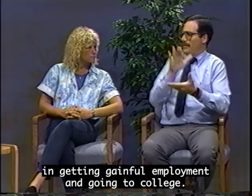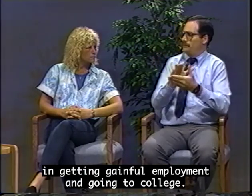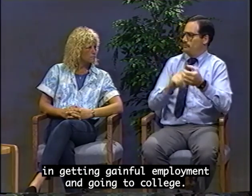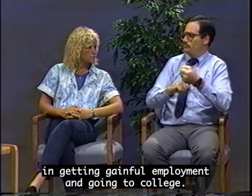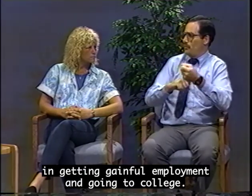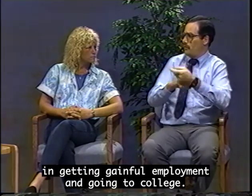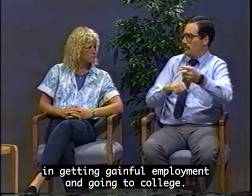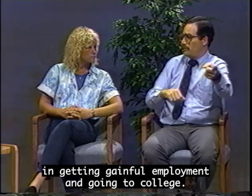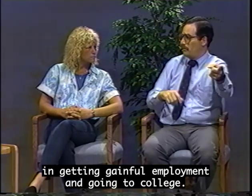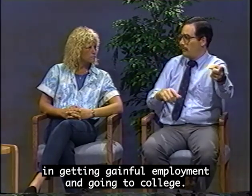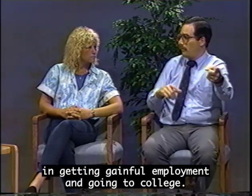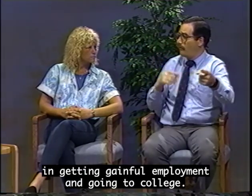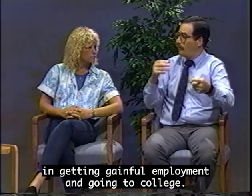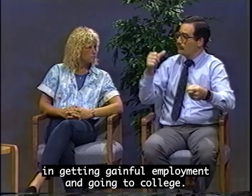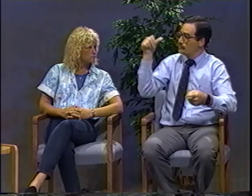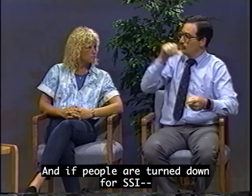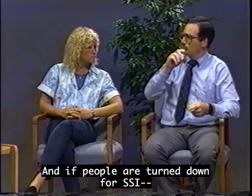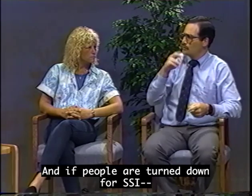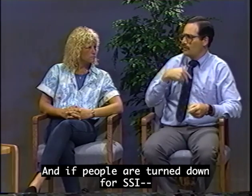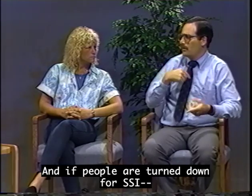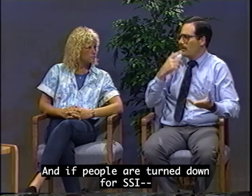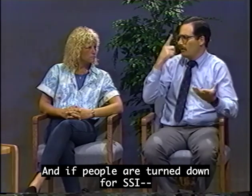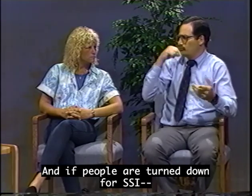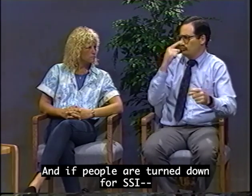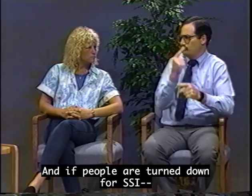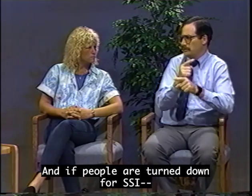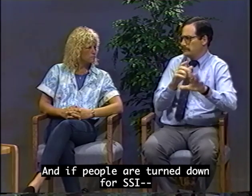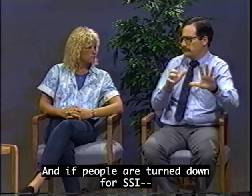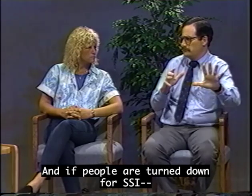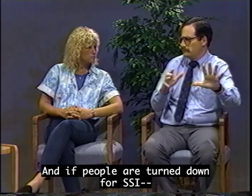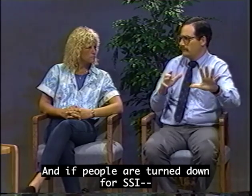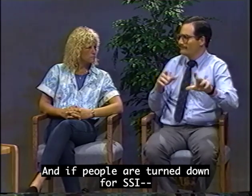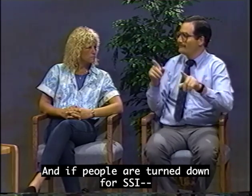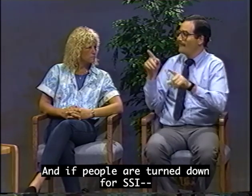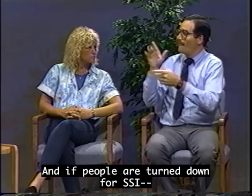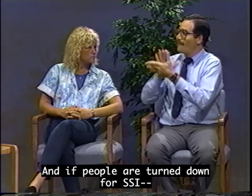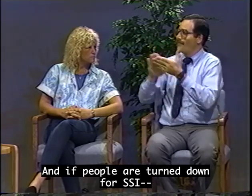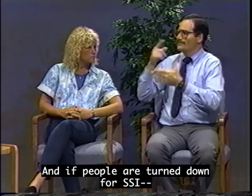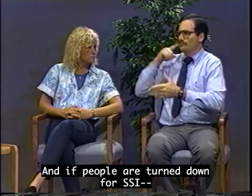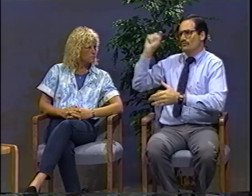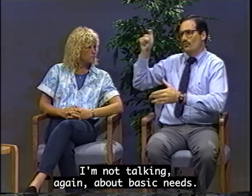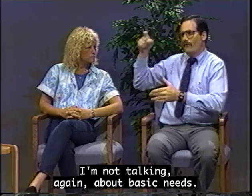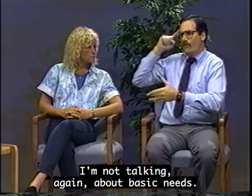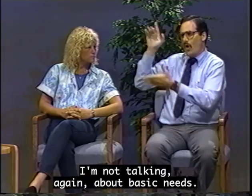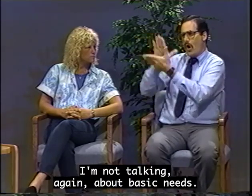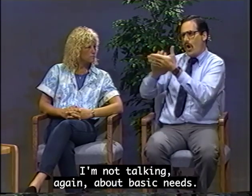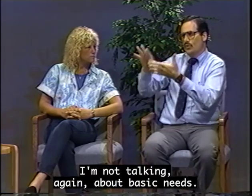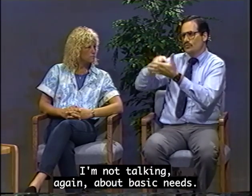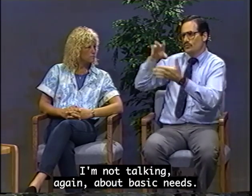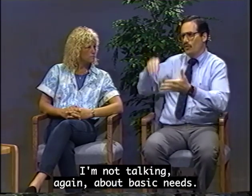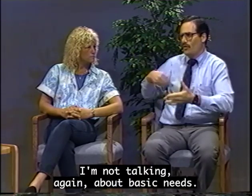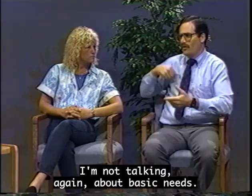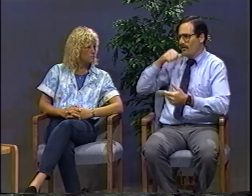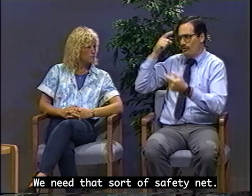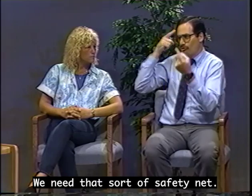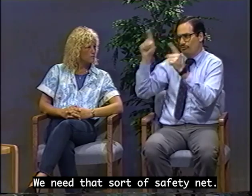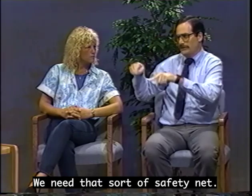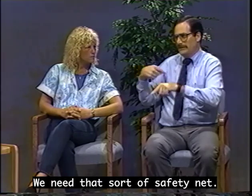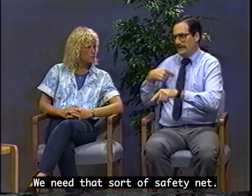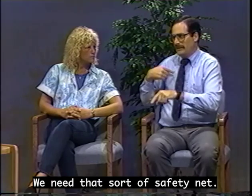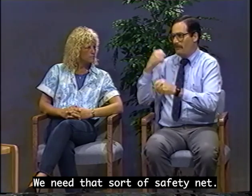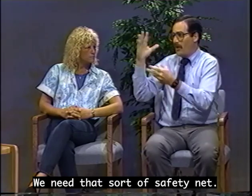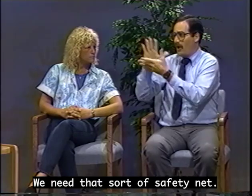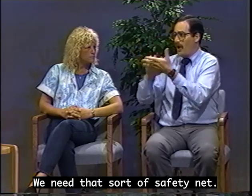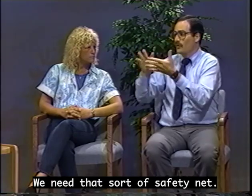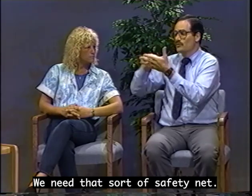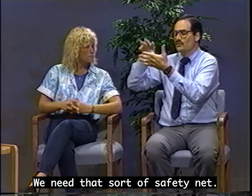gainful employment and going to college. And if people are turned down for SSI, I'm not talking again about basic needs. We need